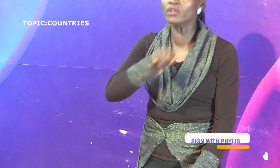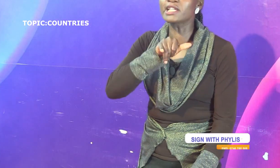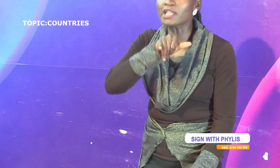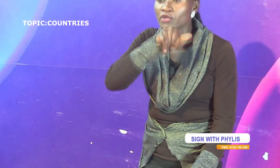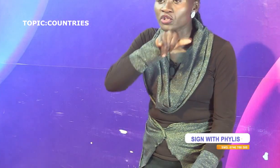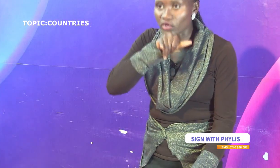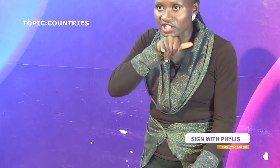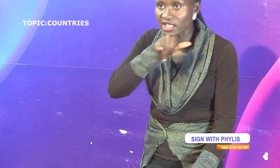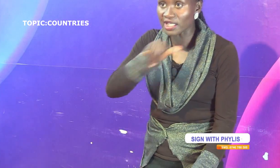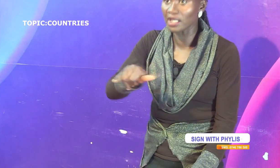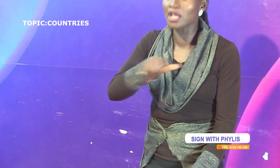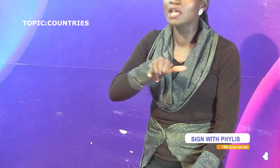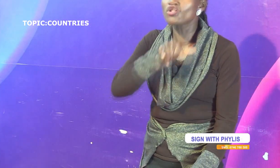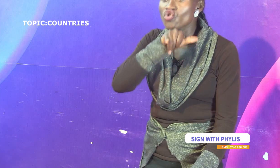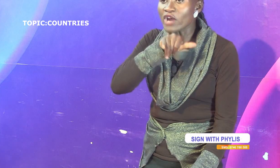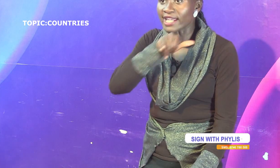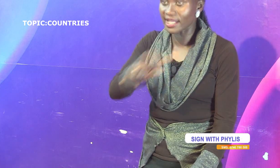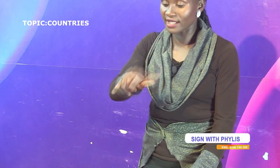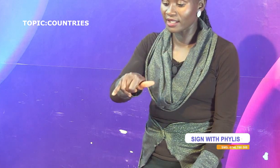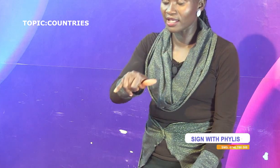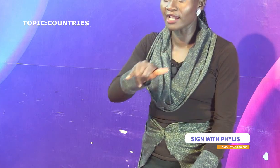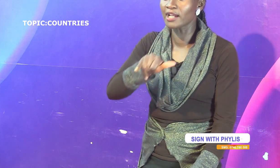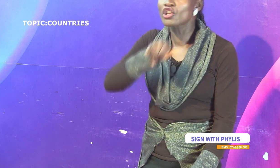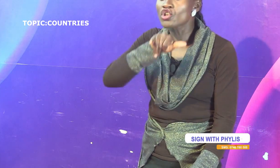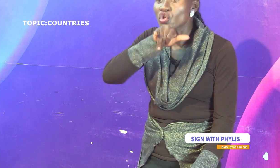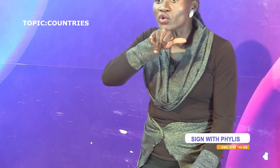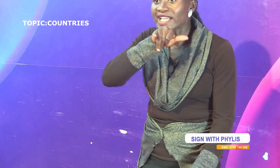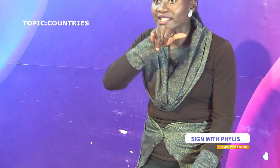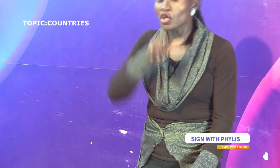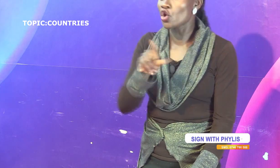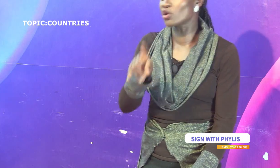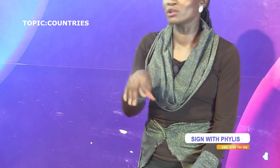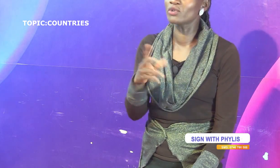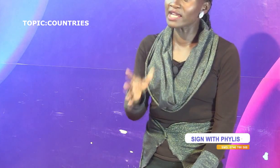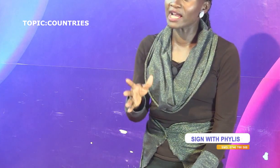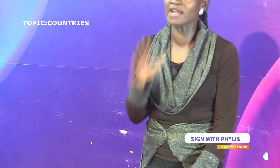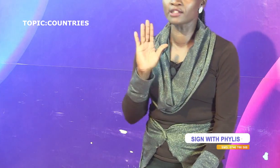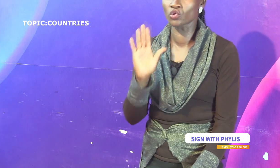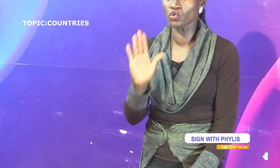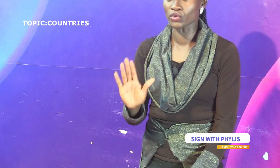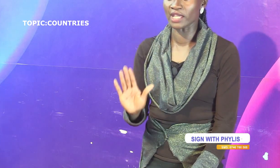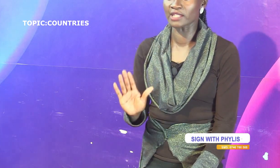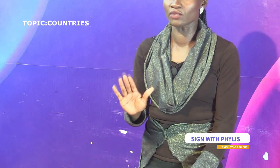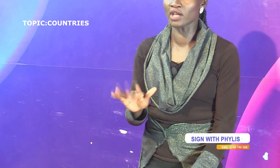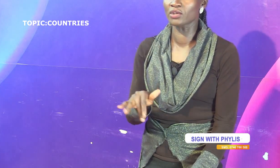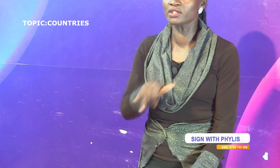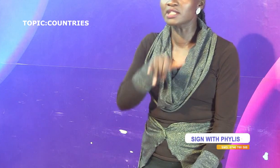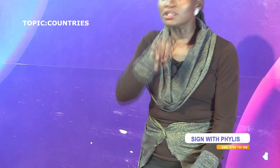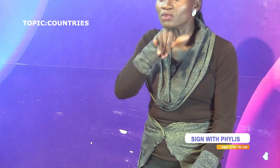it on your chin. Uganda here. Uganda. Or Uganda has 2 signs. You can use this one